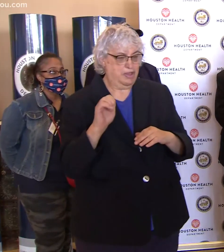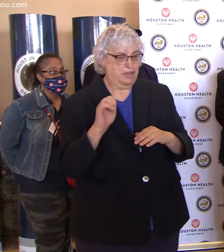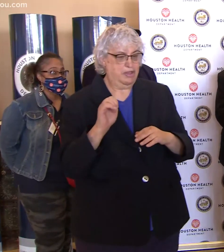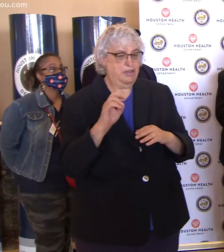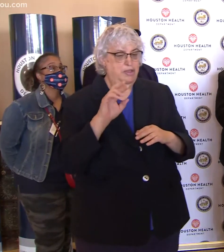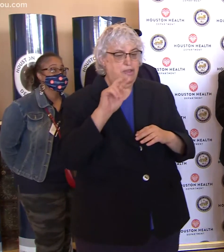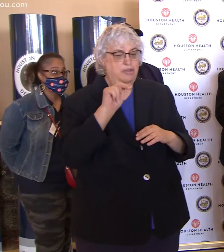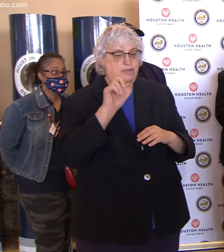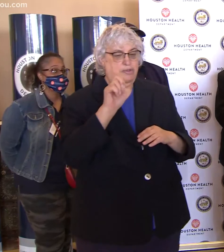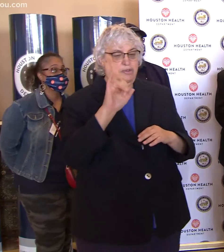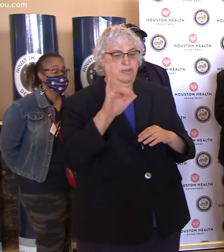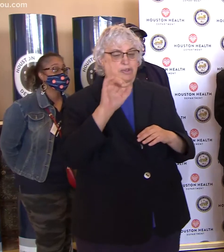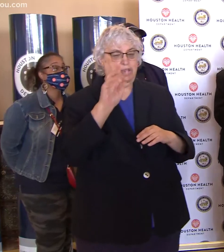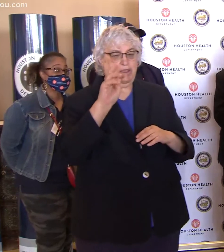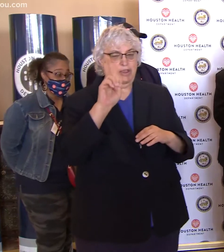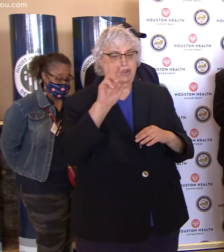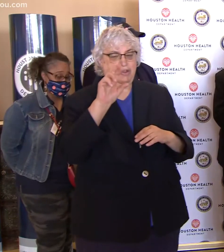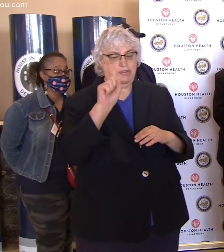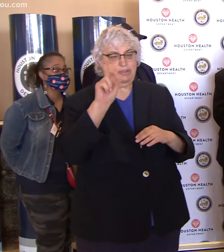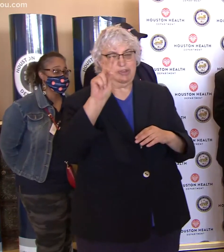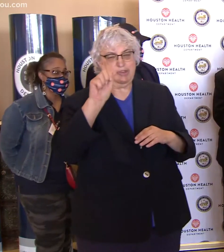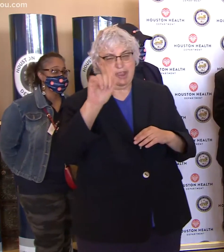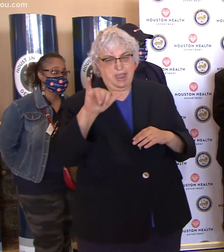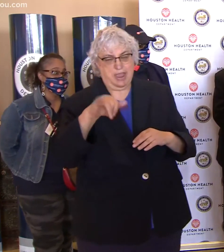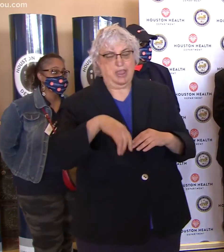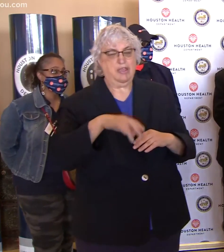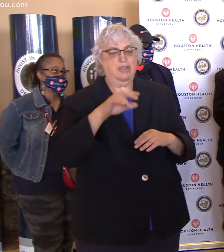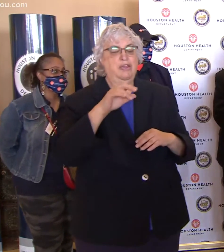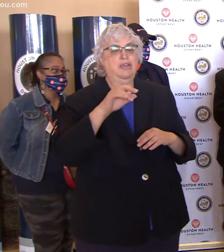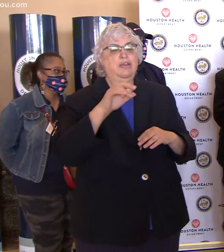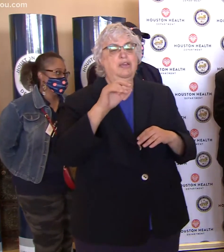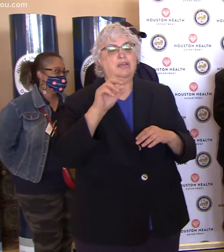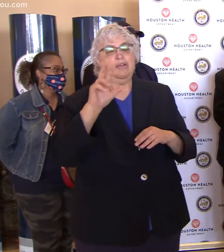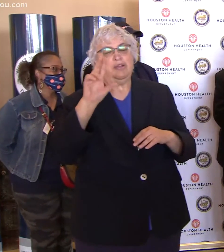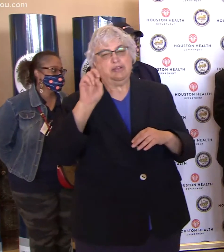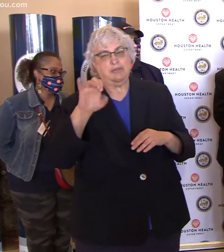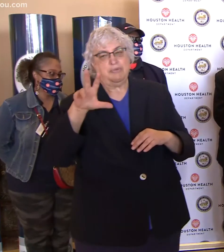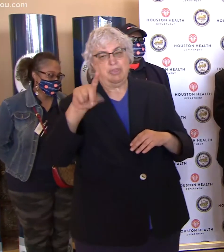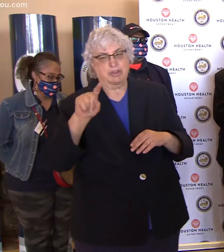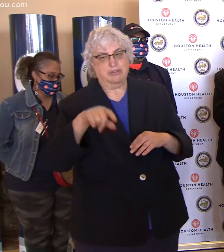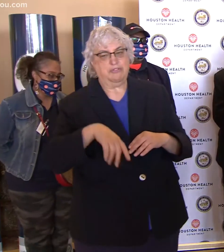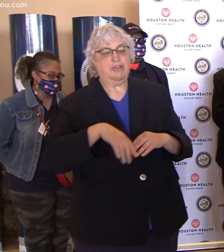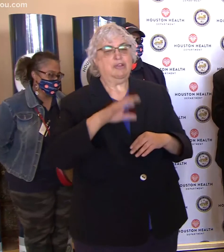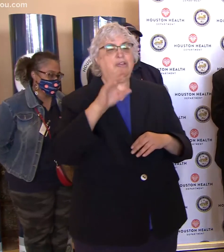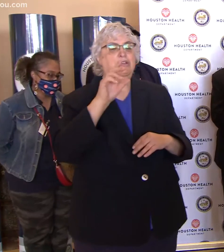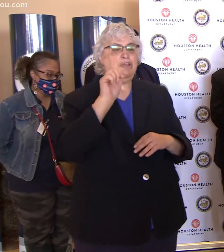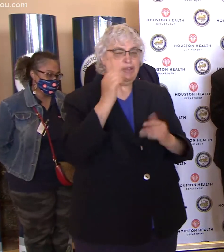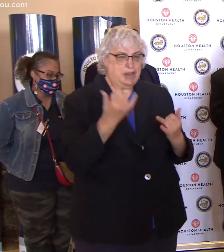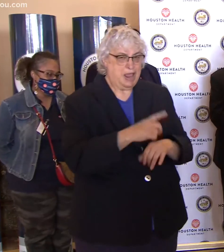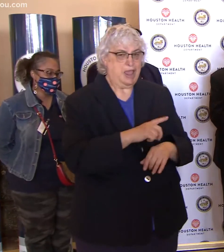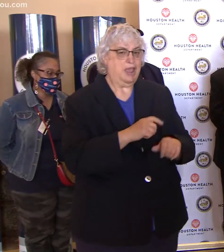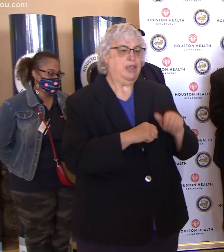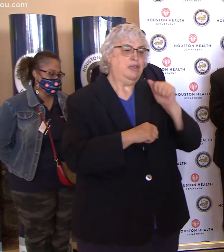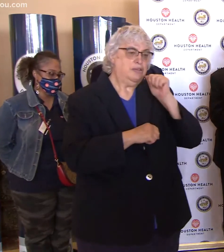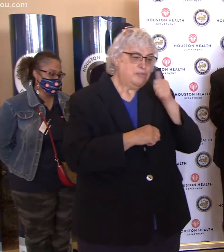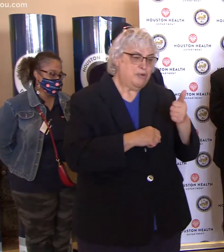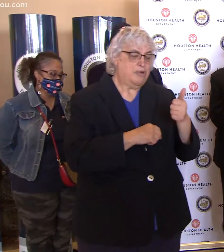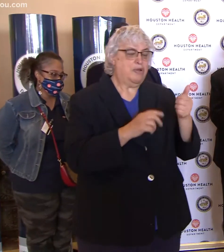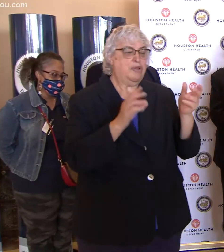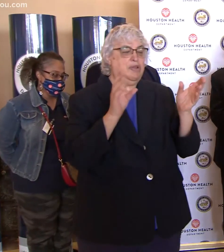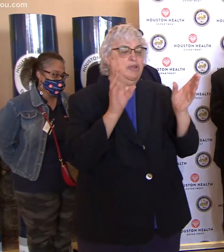New Year's Eve, New Year's Day, today, tomorrow, through the weekend, working to meeting